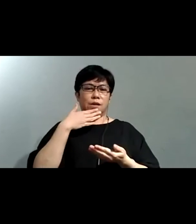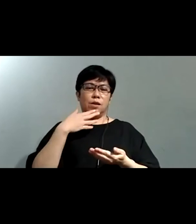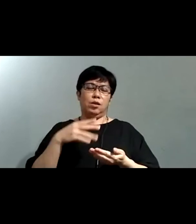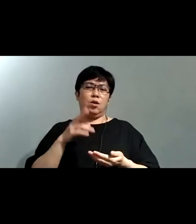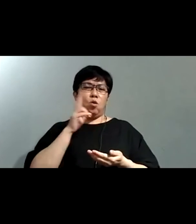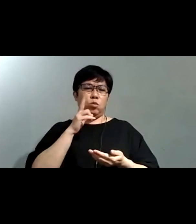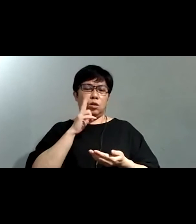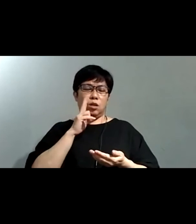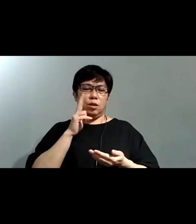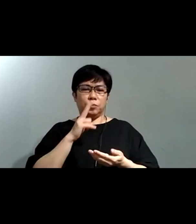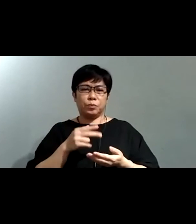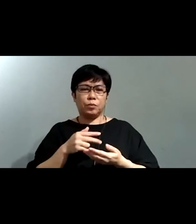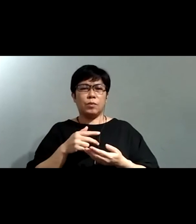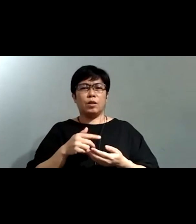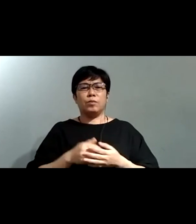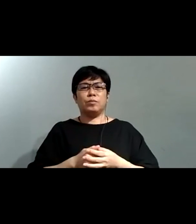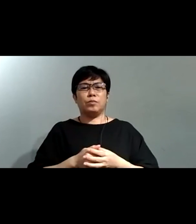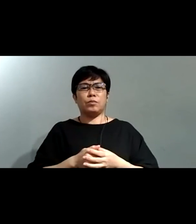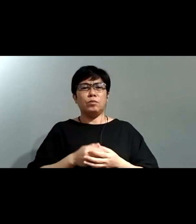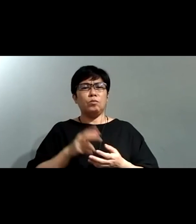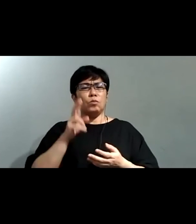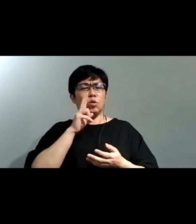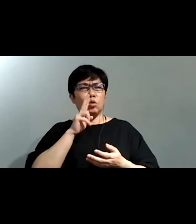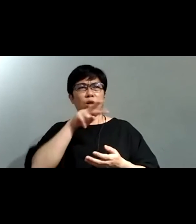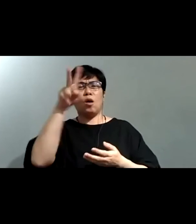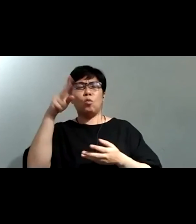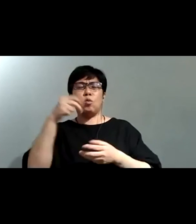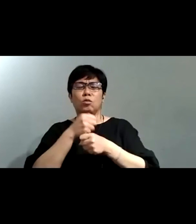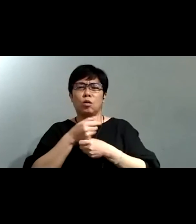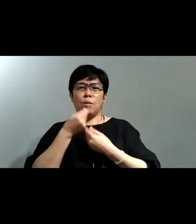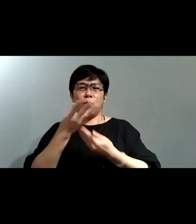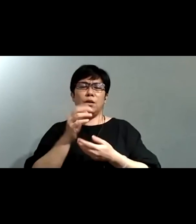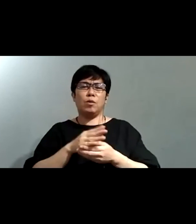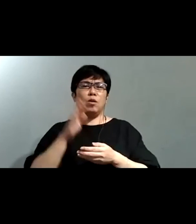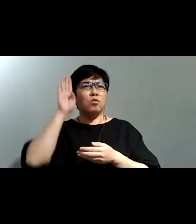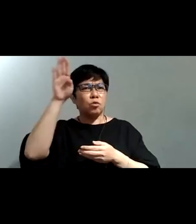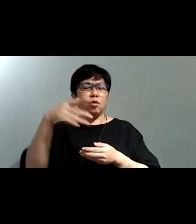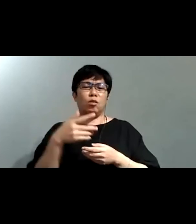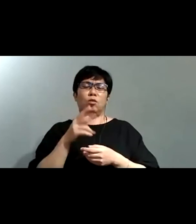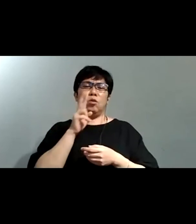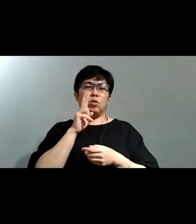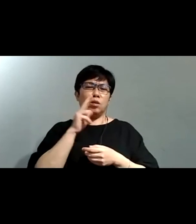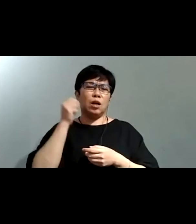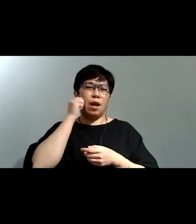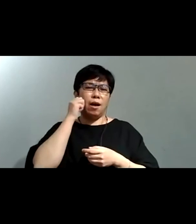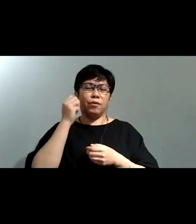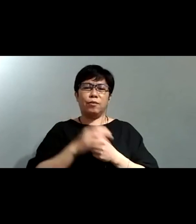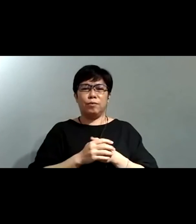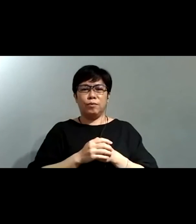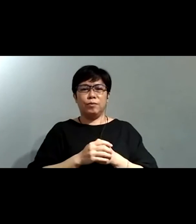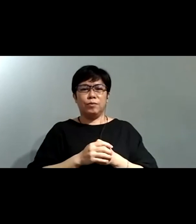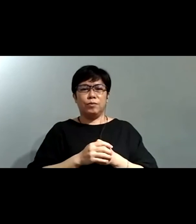skill seems mismatched. The development seems quite not in a bright side.